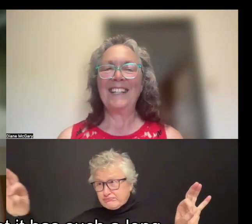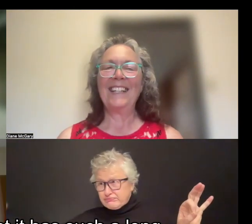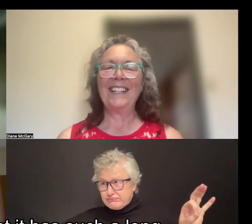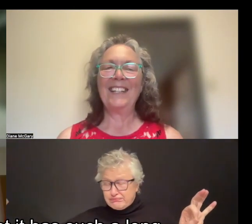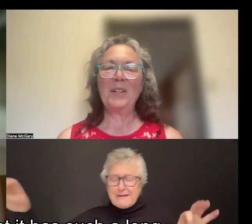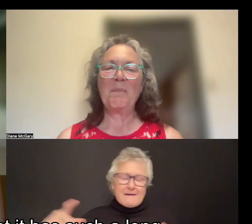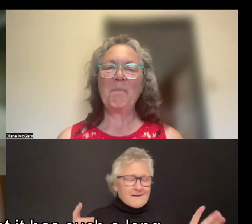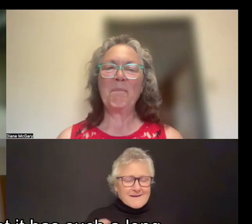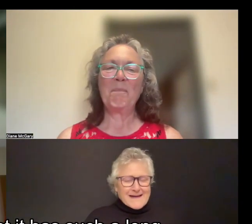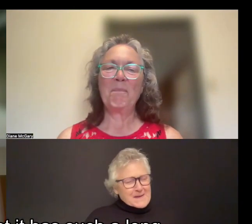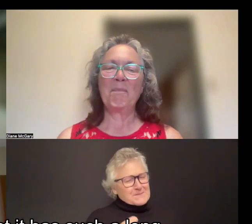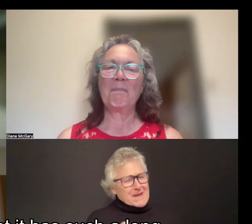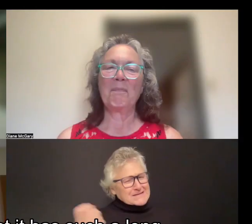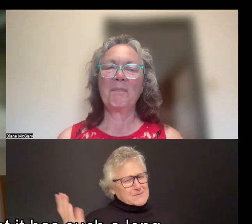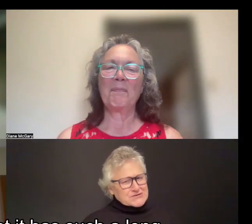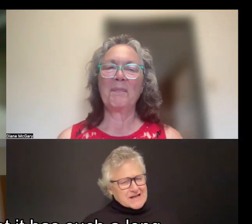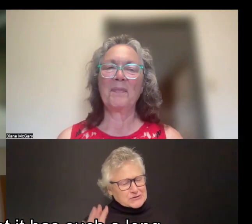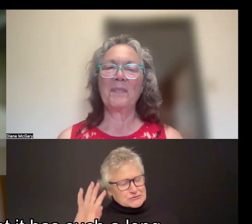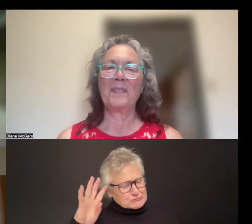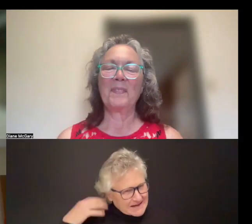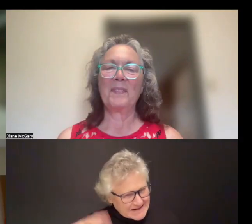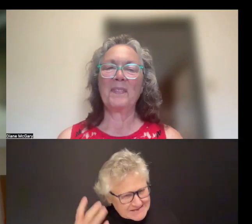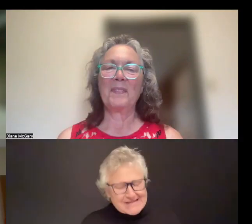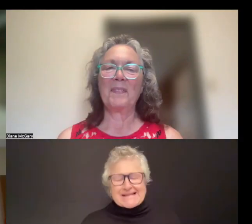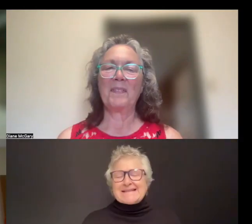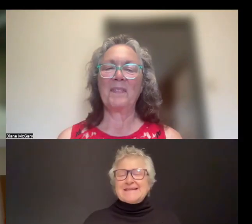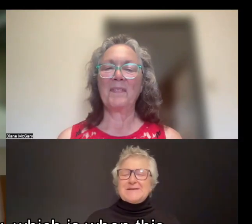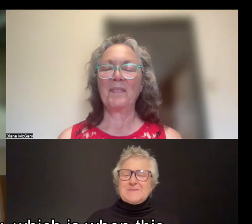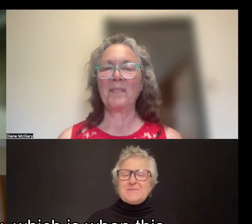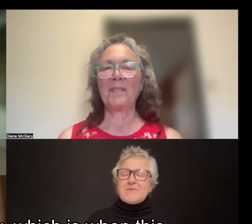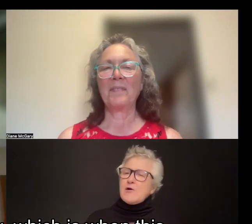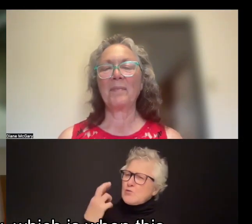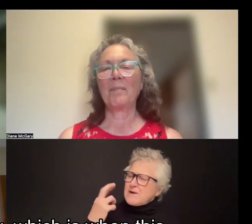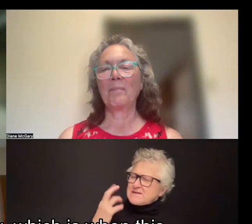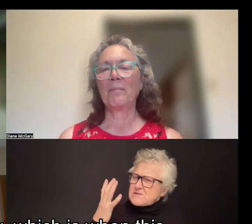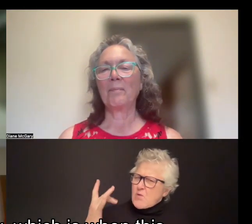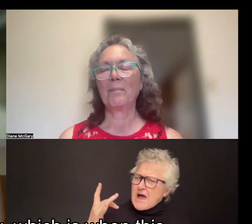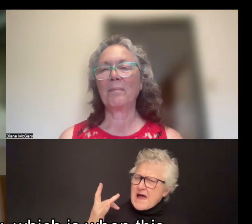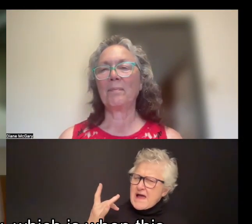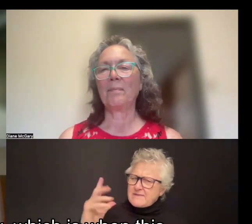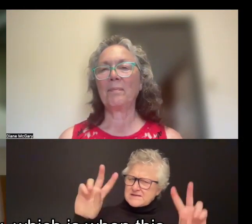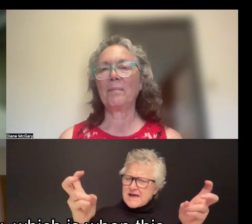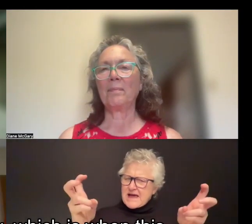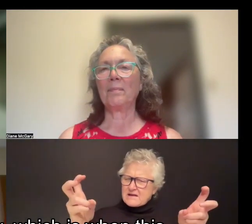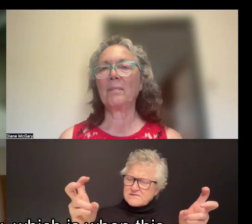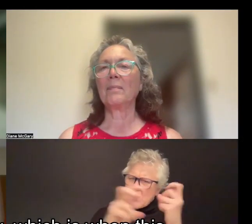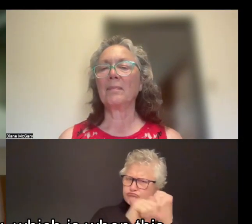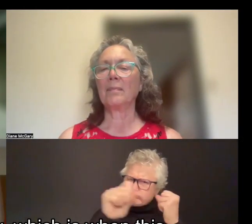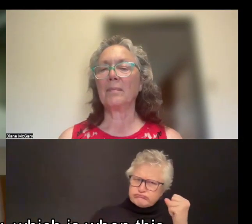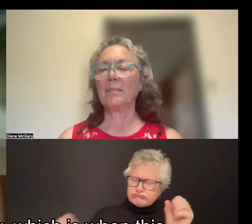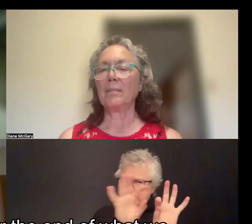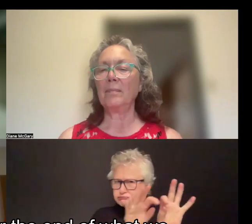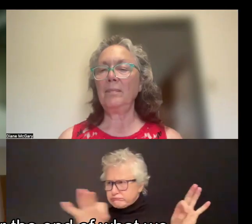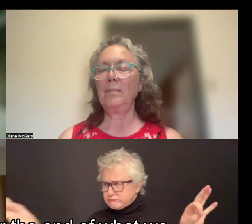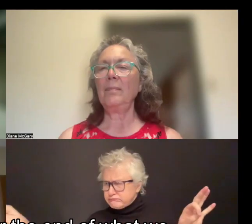the reason that it has such a long, wordy title is because in the 18th century, which is when this story takes place, it takes